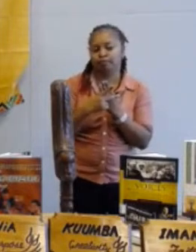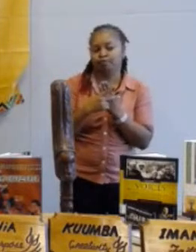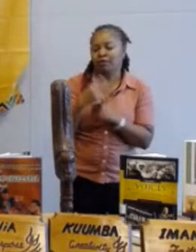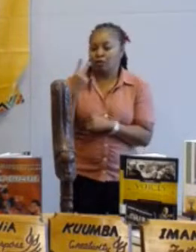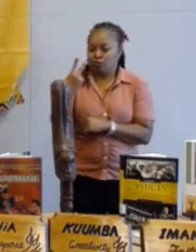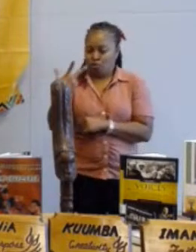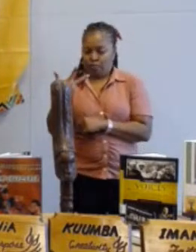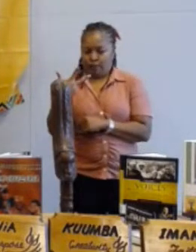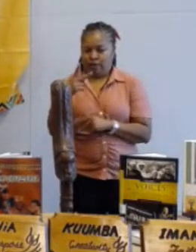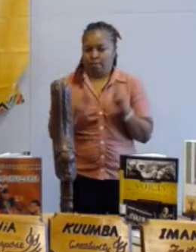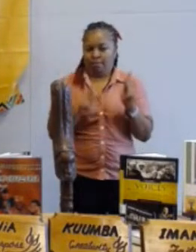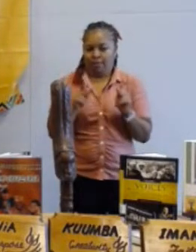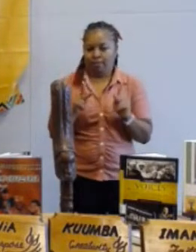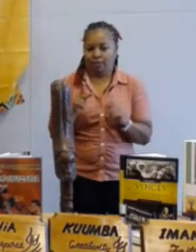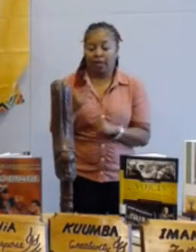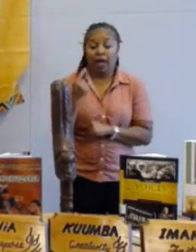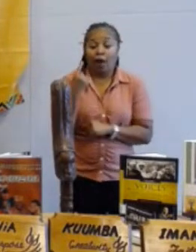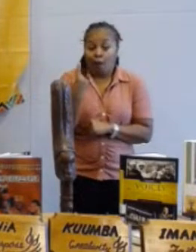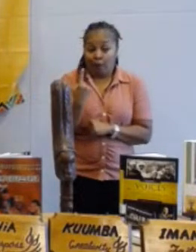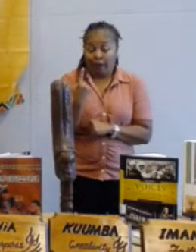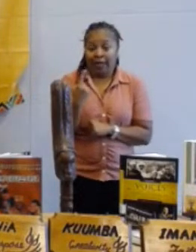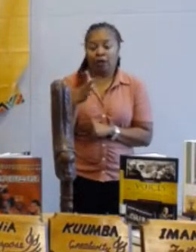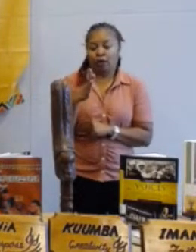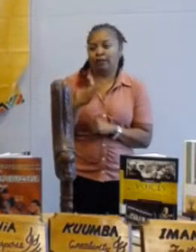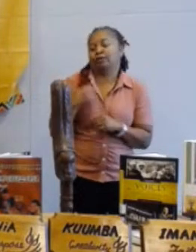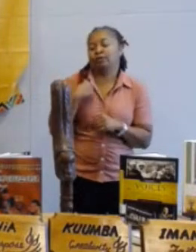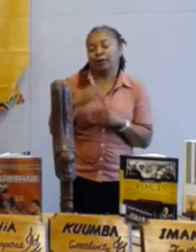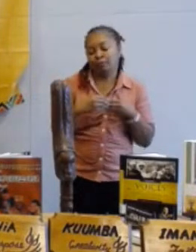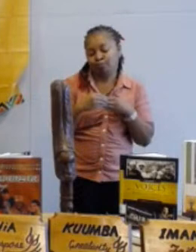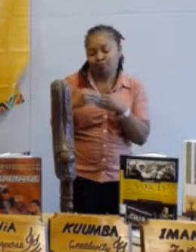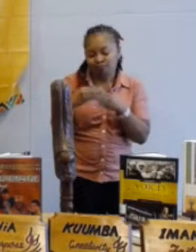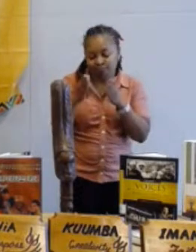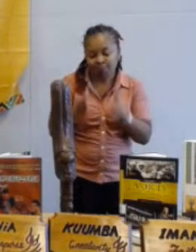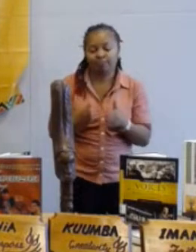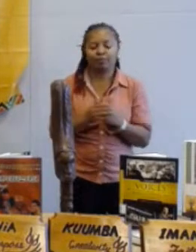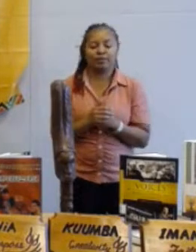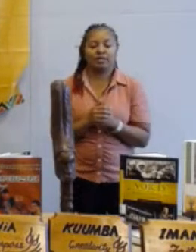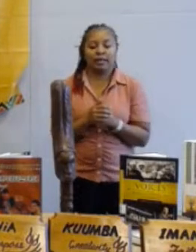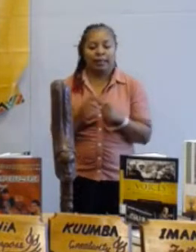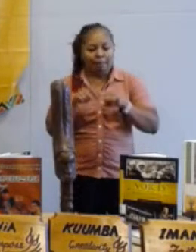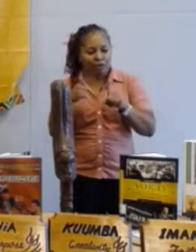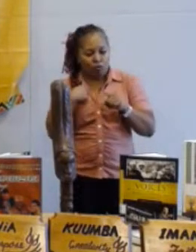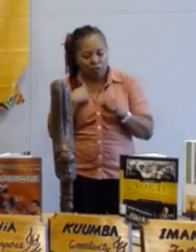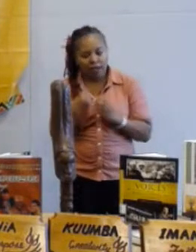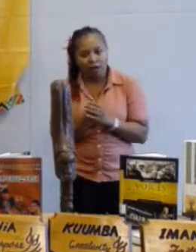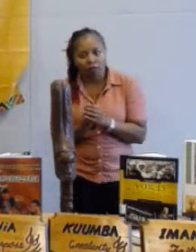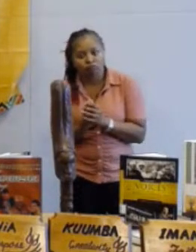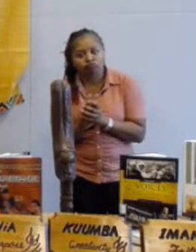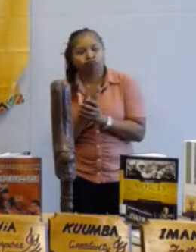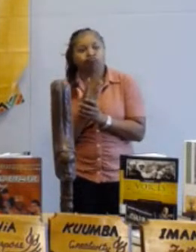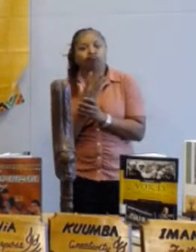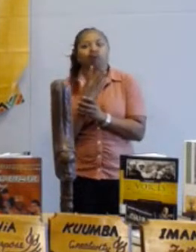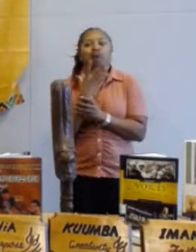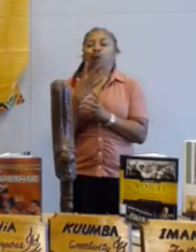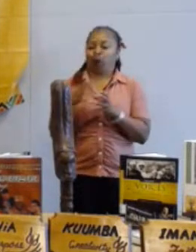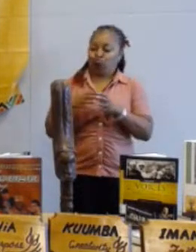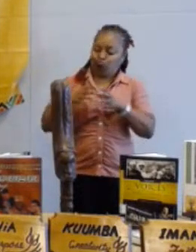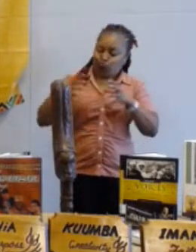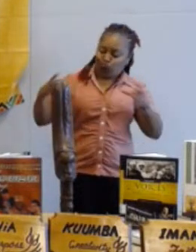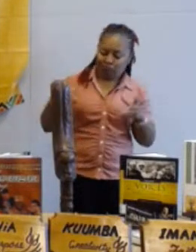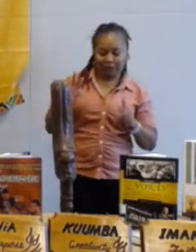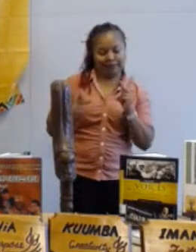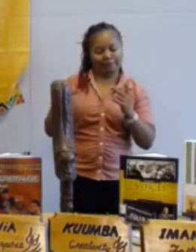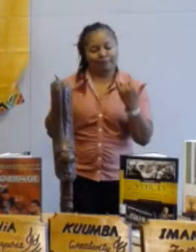3 people, and one was a facilitator. But we have grown, you know, into audiences now, 500, 600, 700